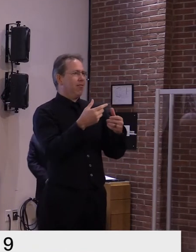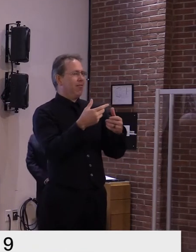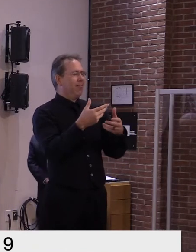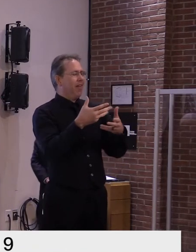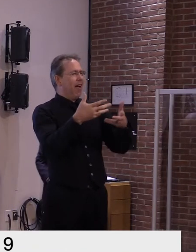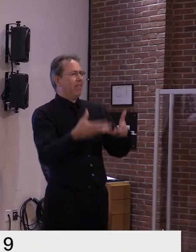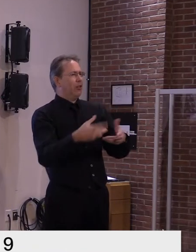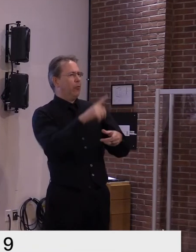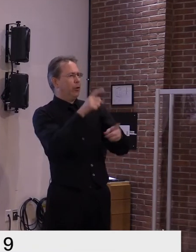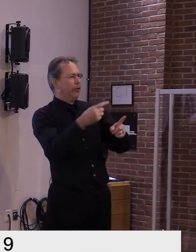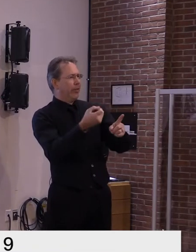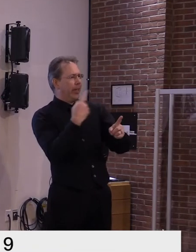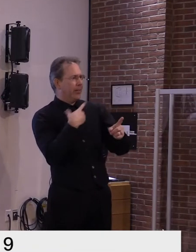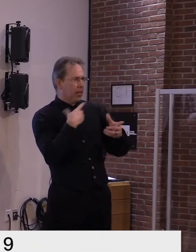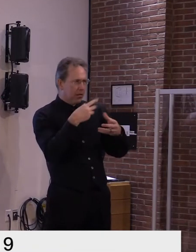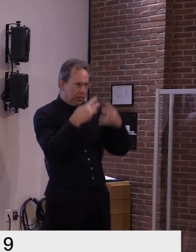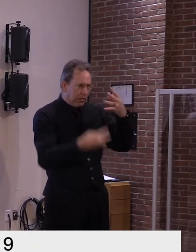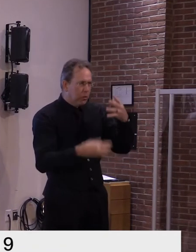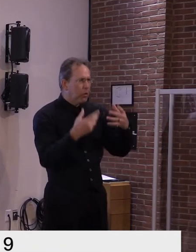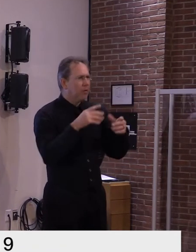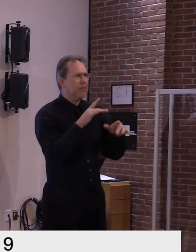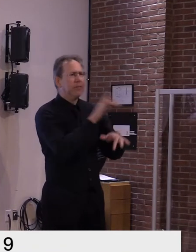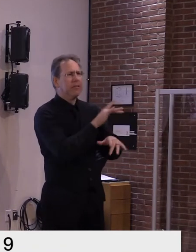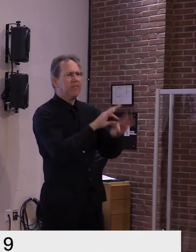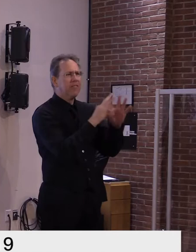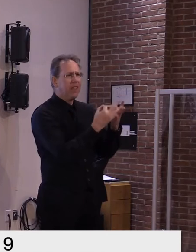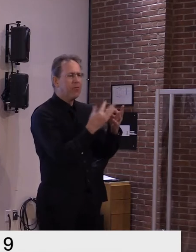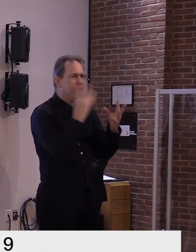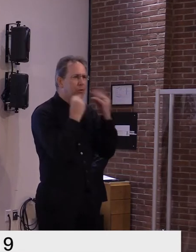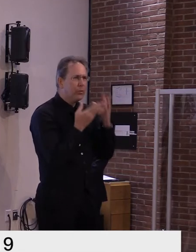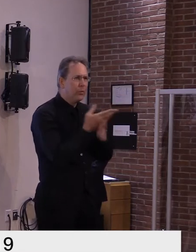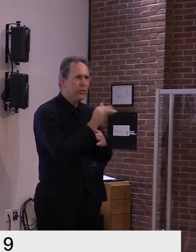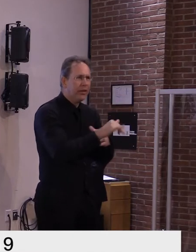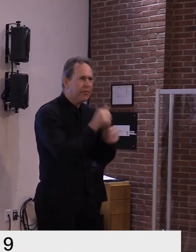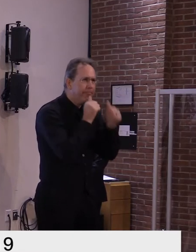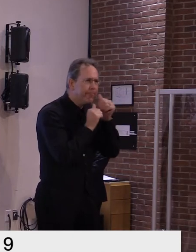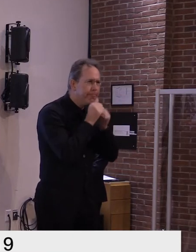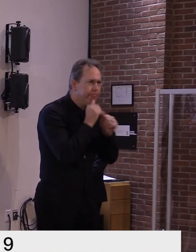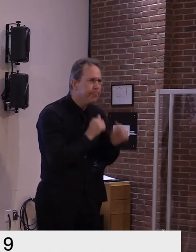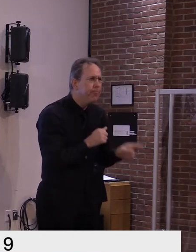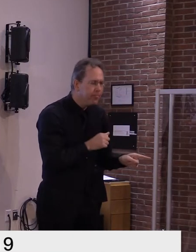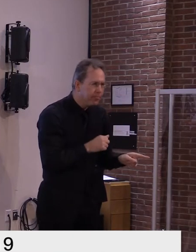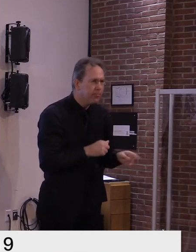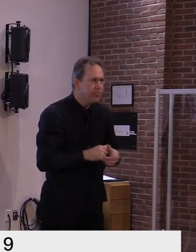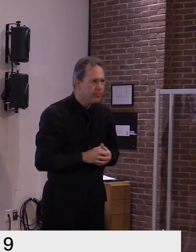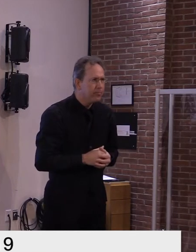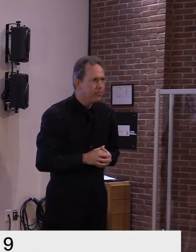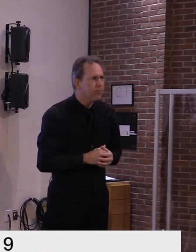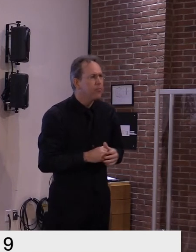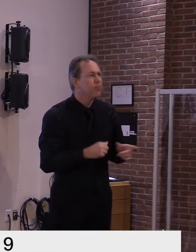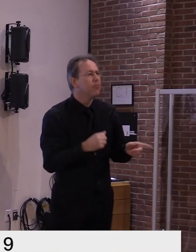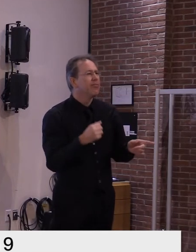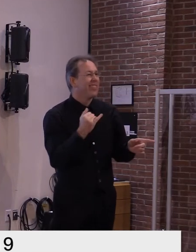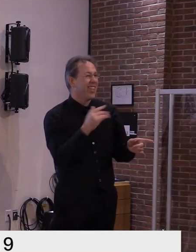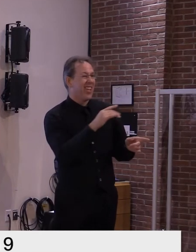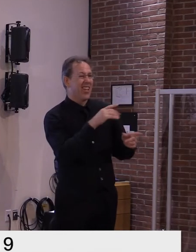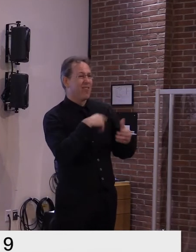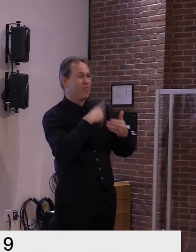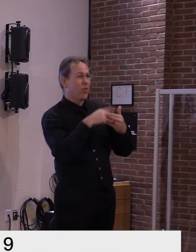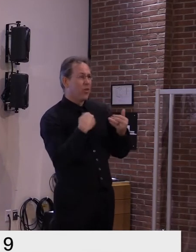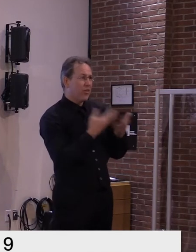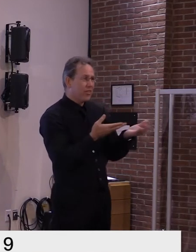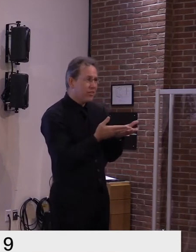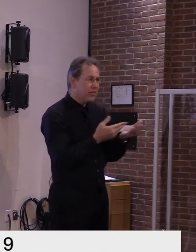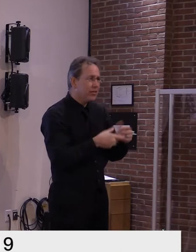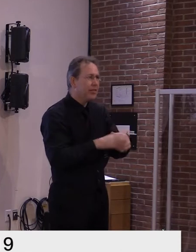may be experiencing. And as Rebecca said, there the moratorium on